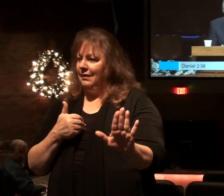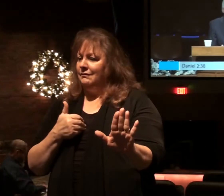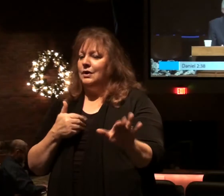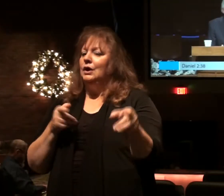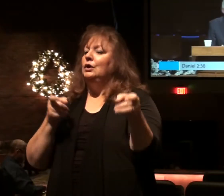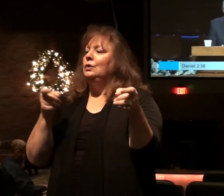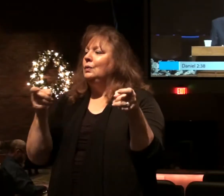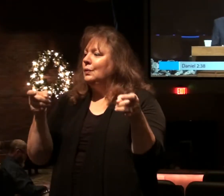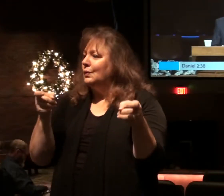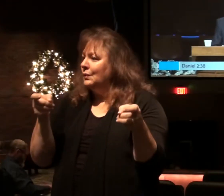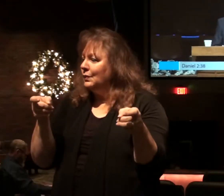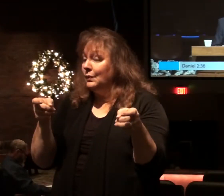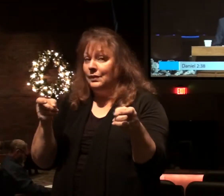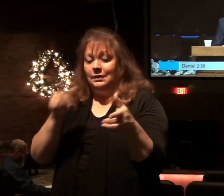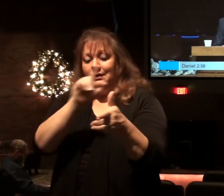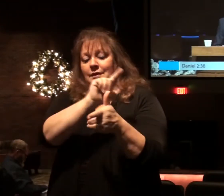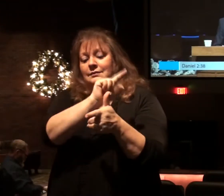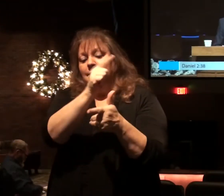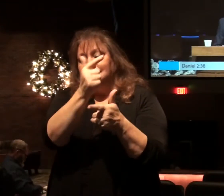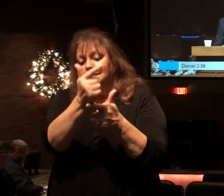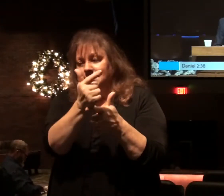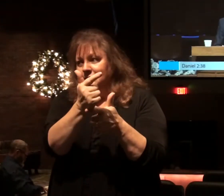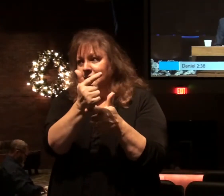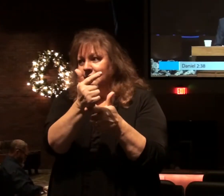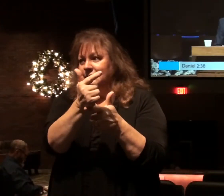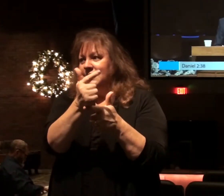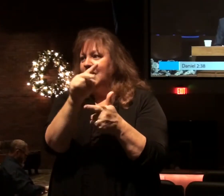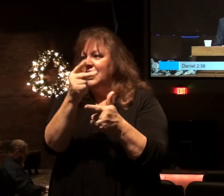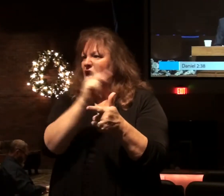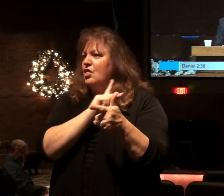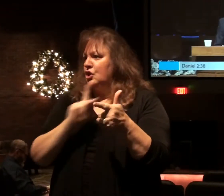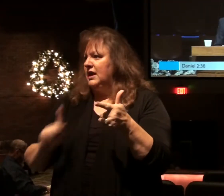rule over them. After you, there will be another kingdom.